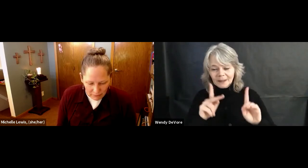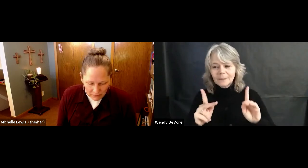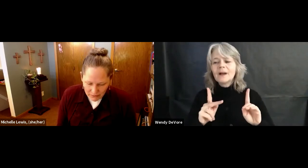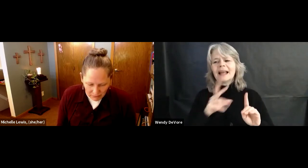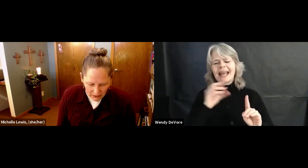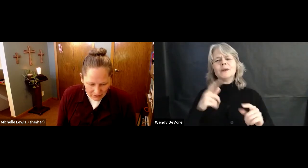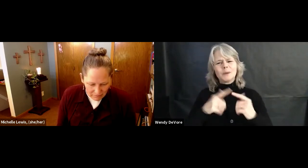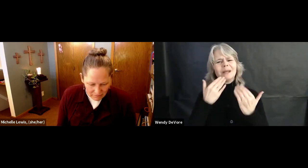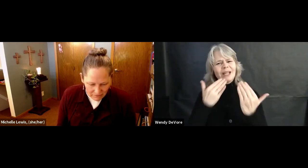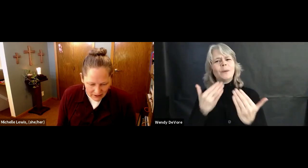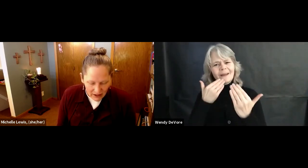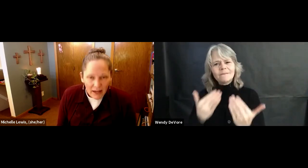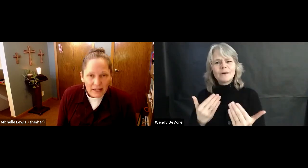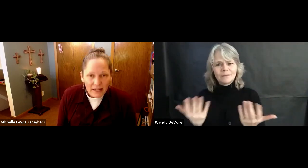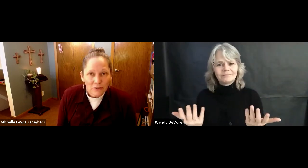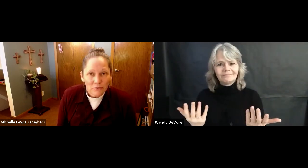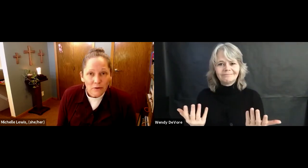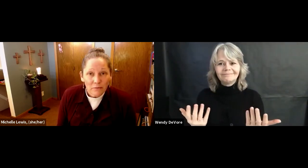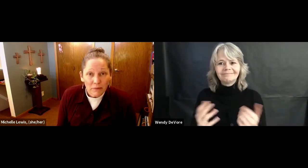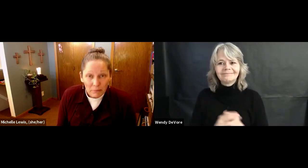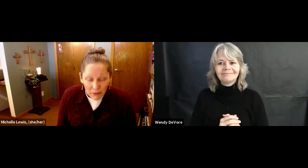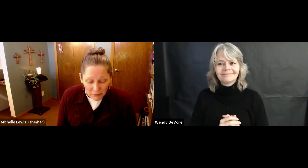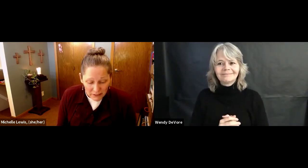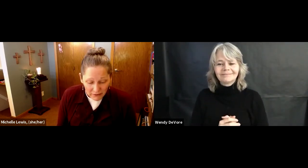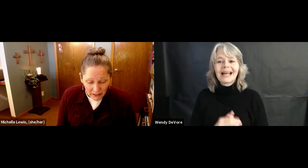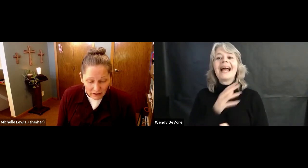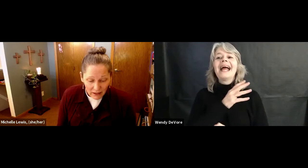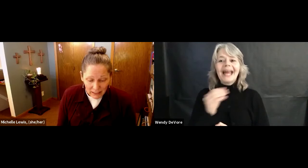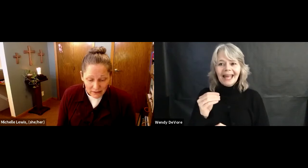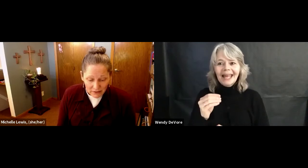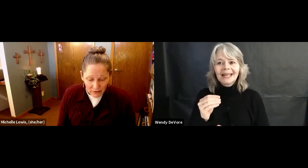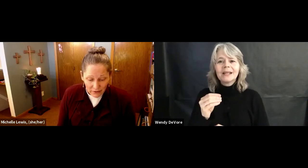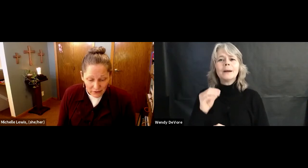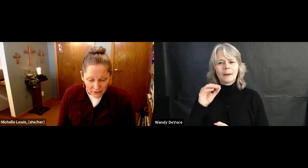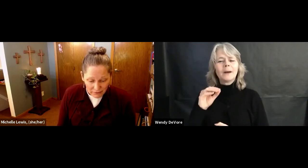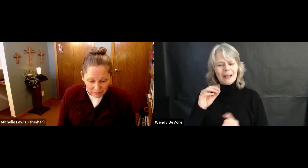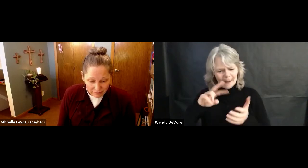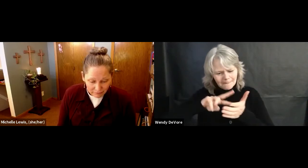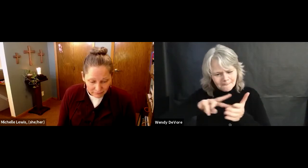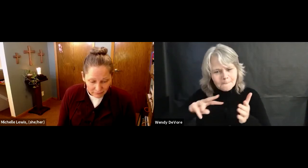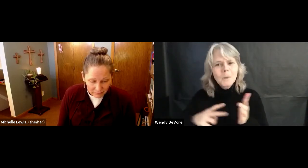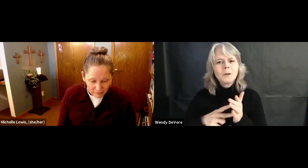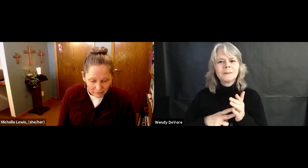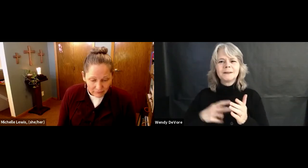for something, and to be purposely kind to others.